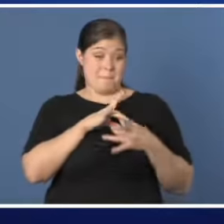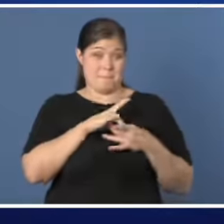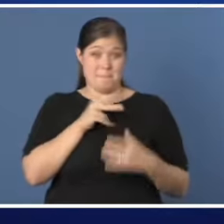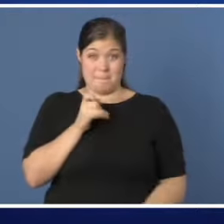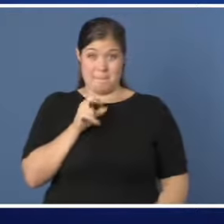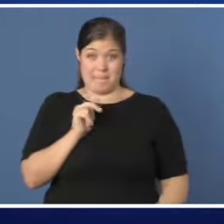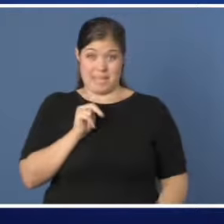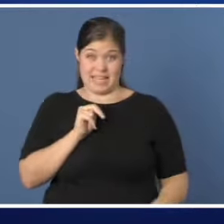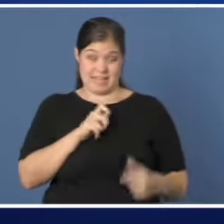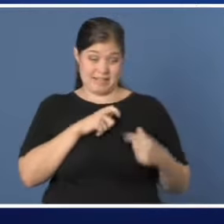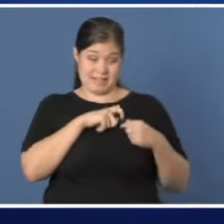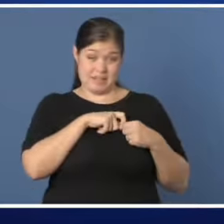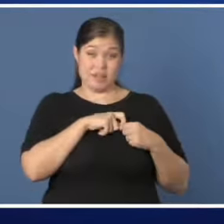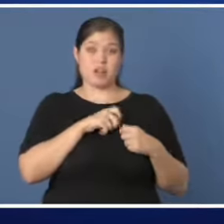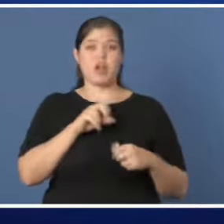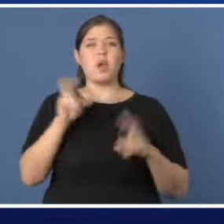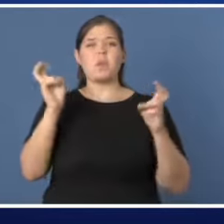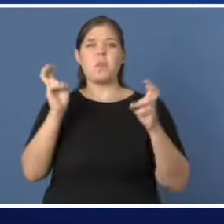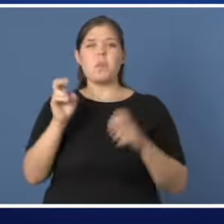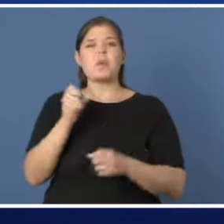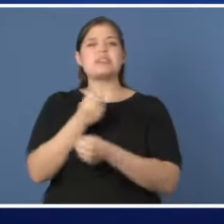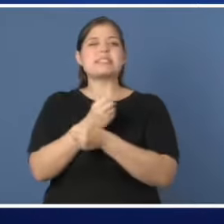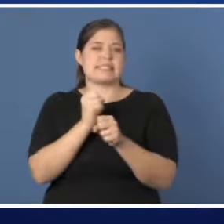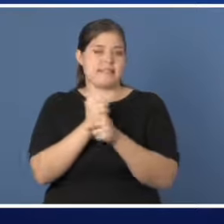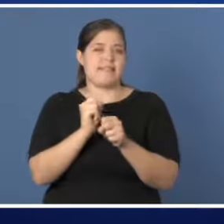safety pins in assorted sizes,